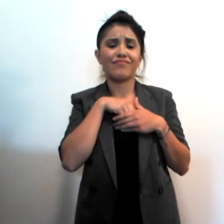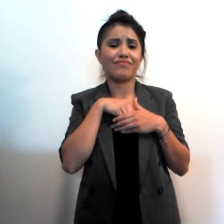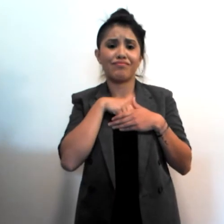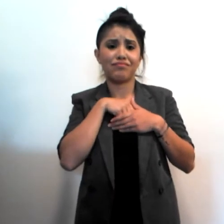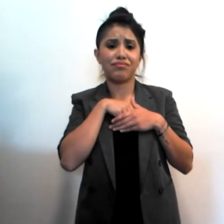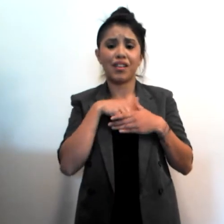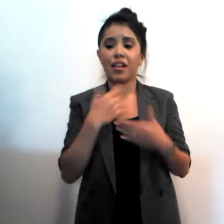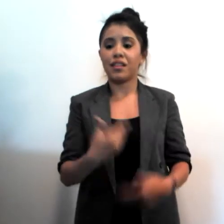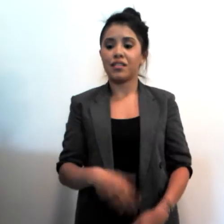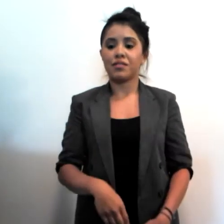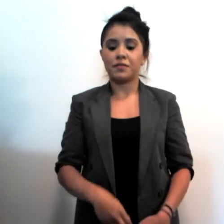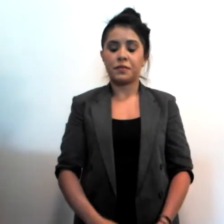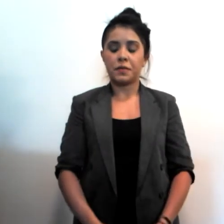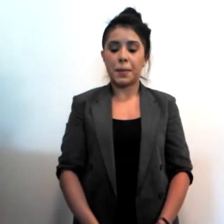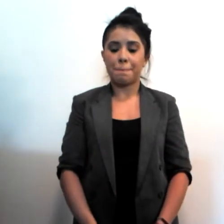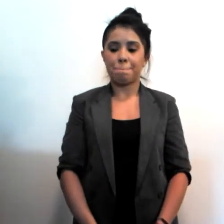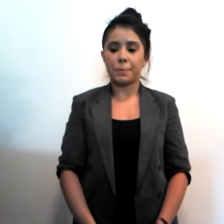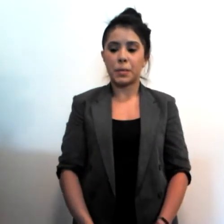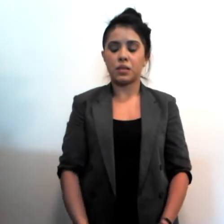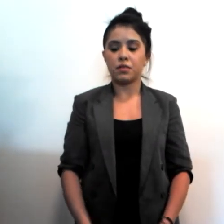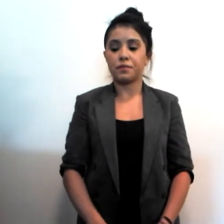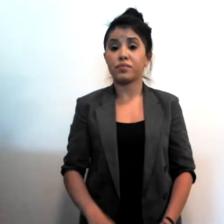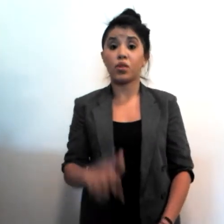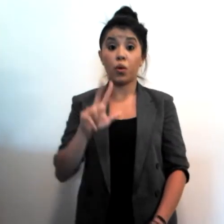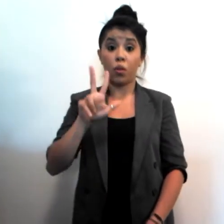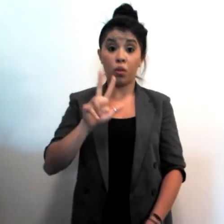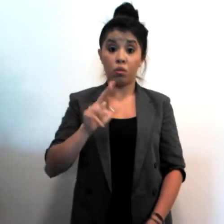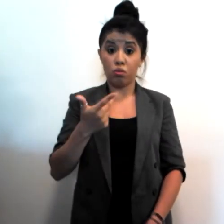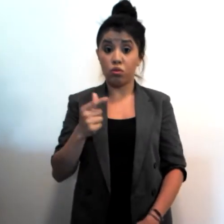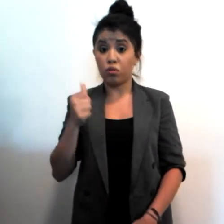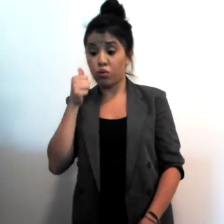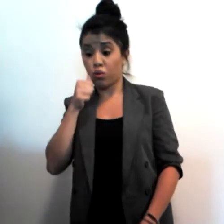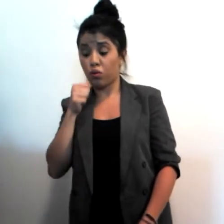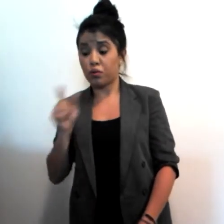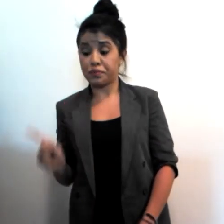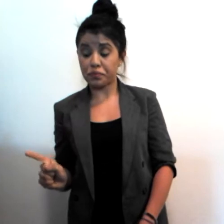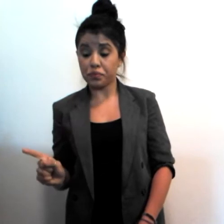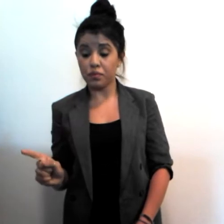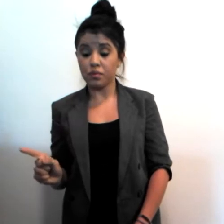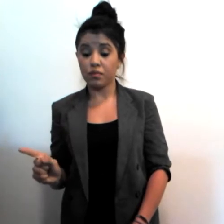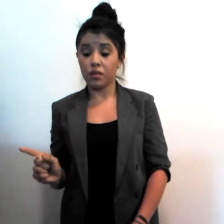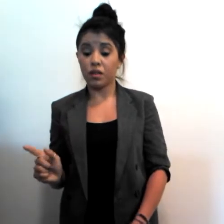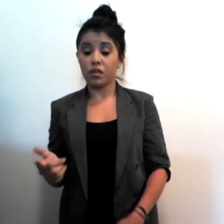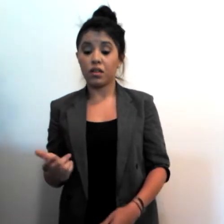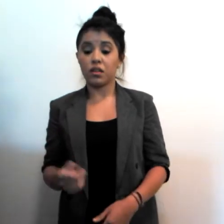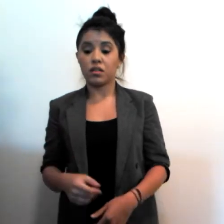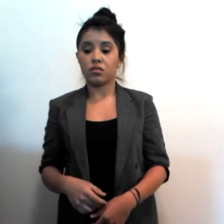language indicated that her compliant and sweet daughter was becoming defiant and